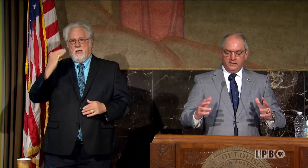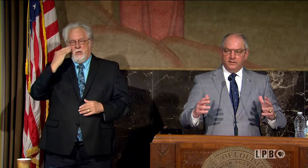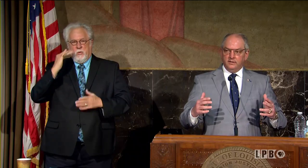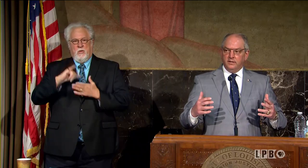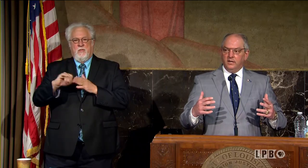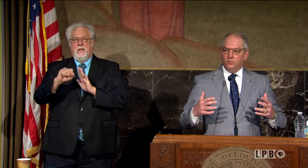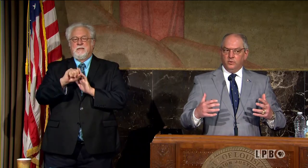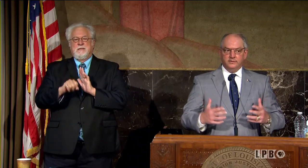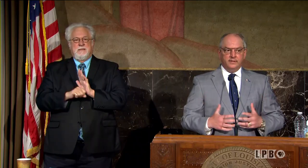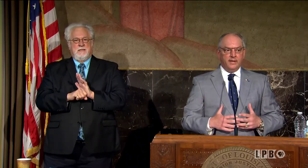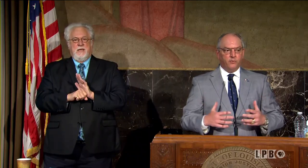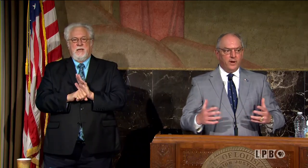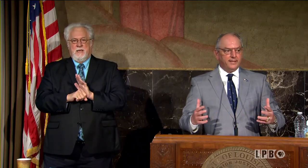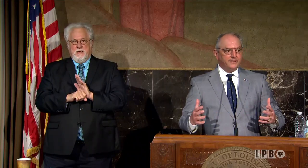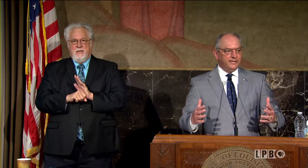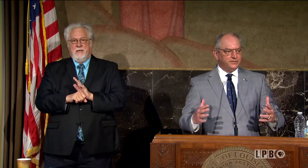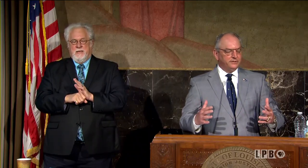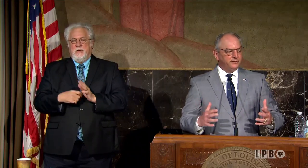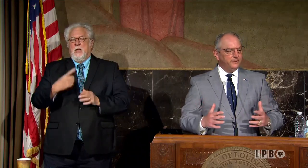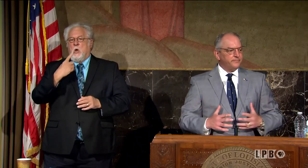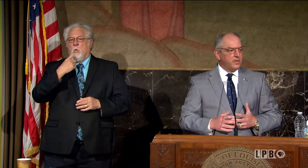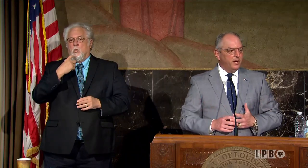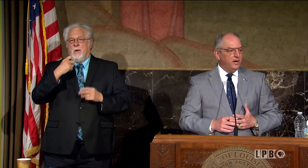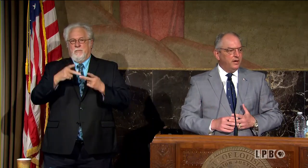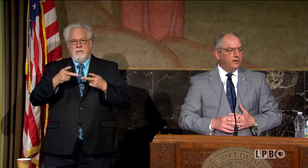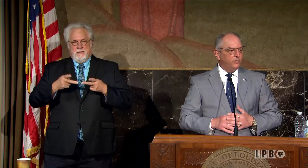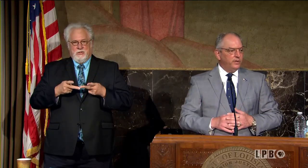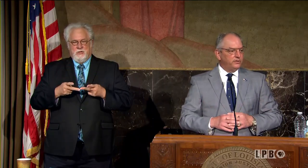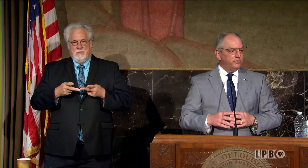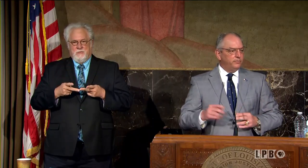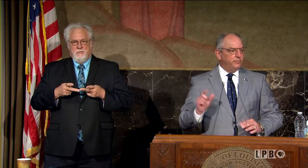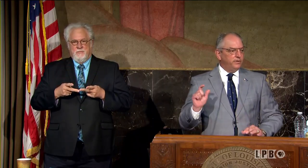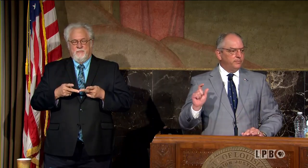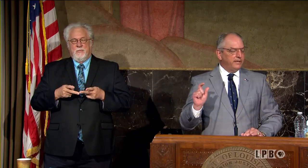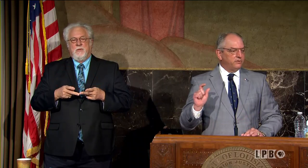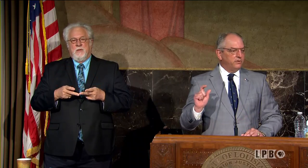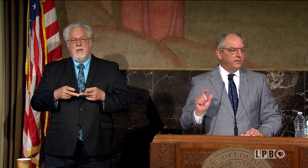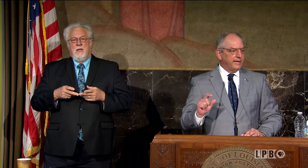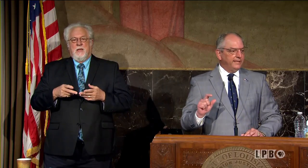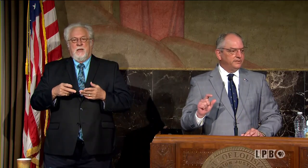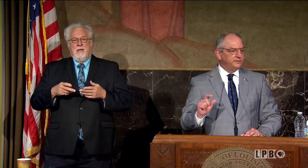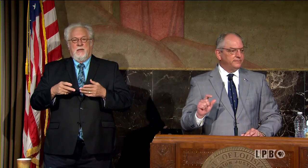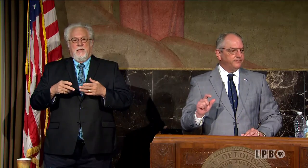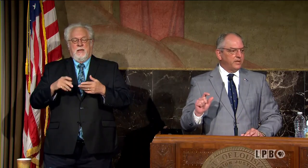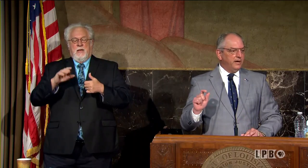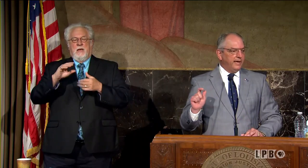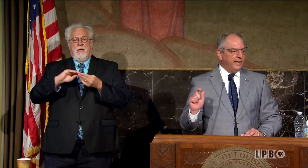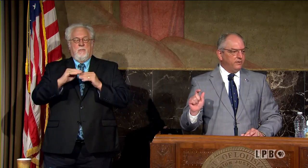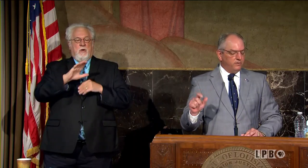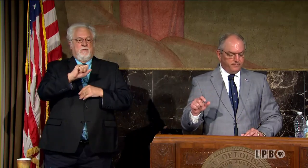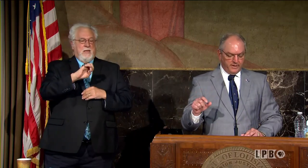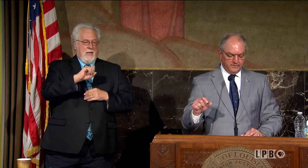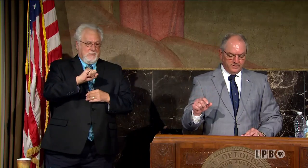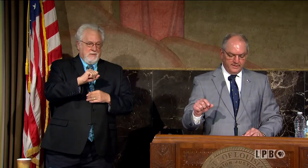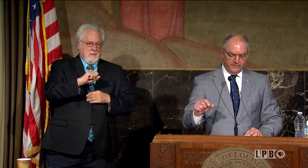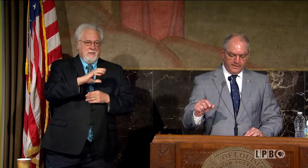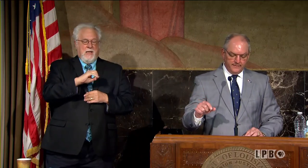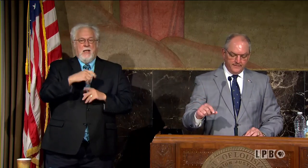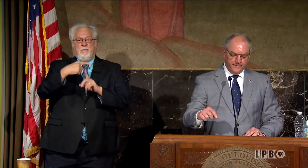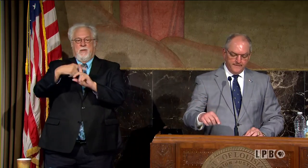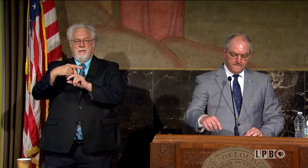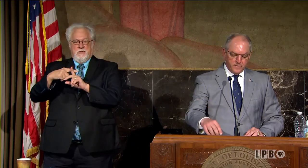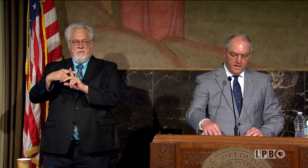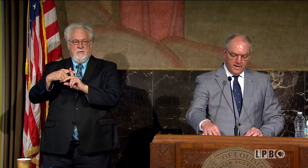the state was in a red condition, which is based on the cases and on